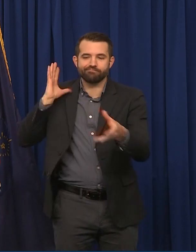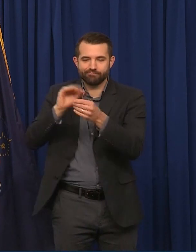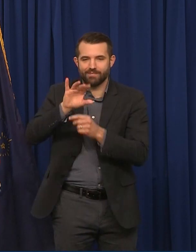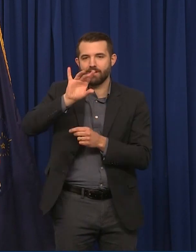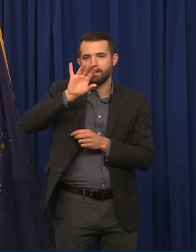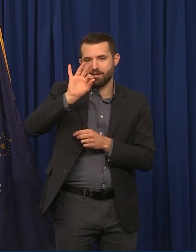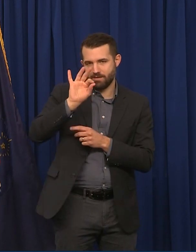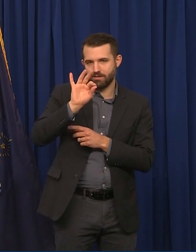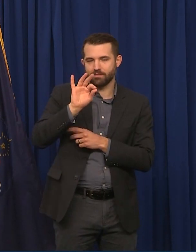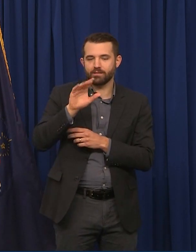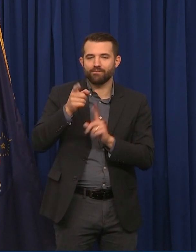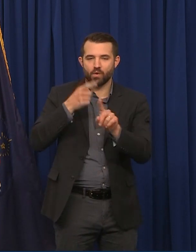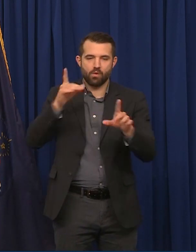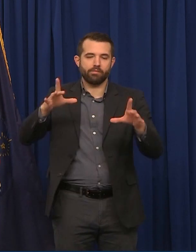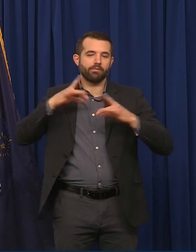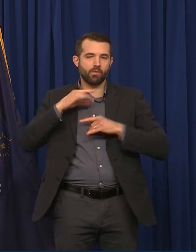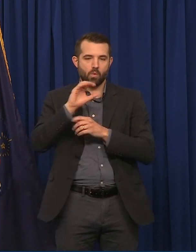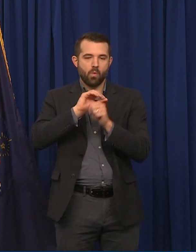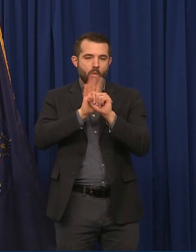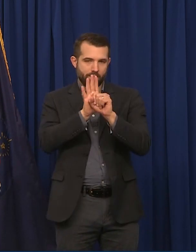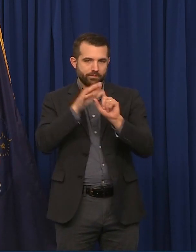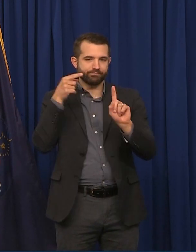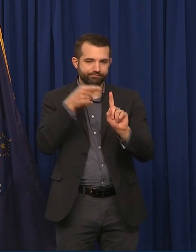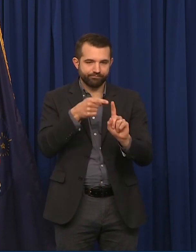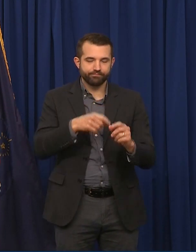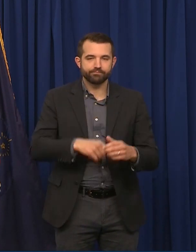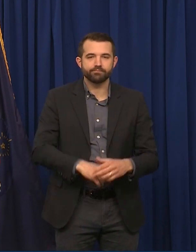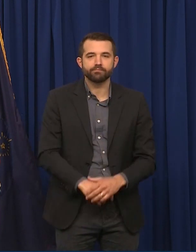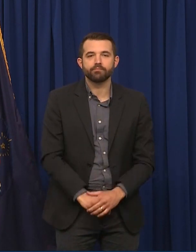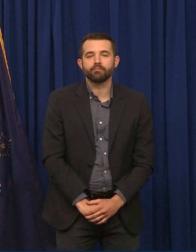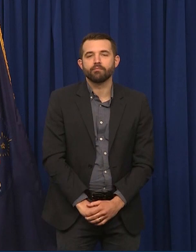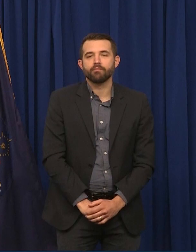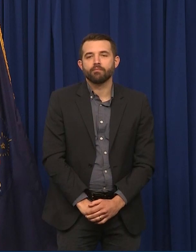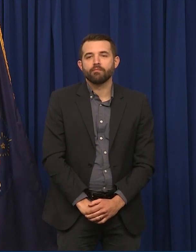Nationwide, there have now been close to